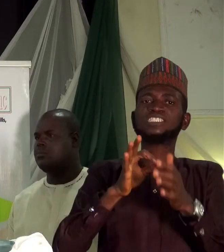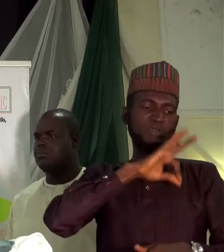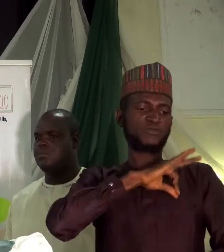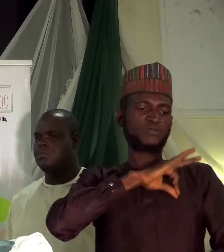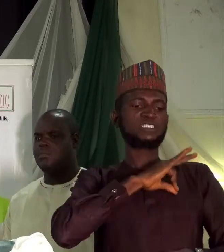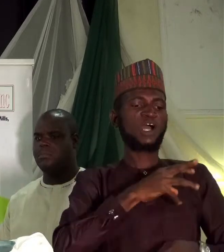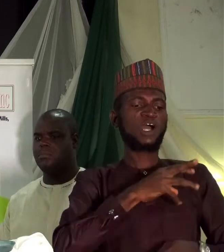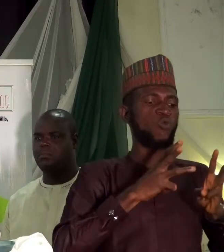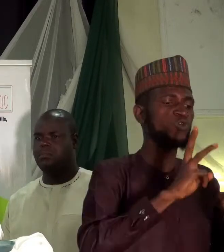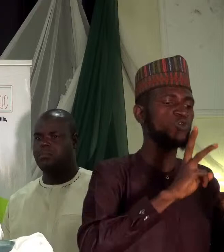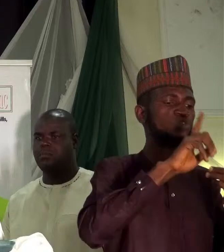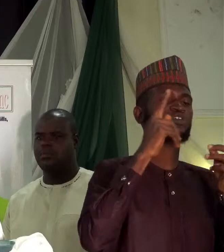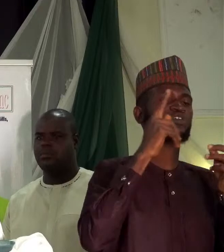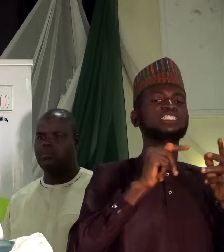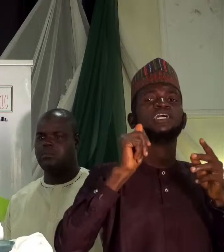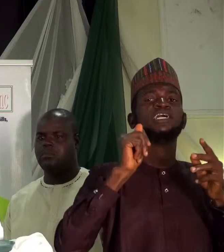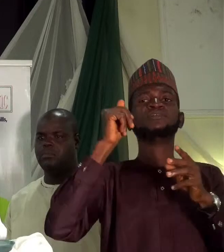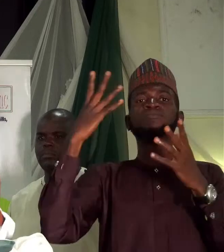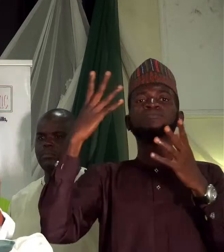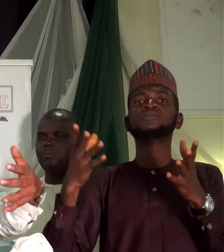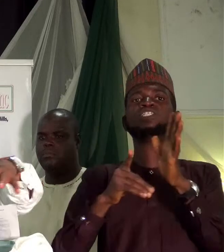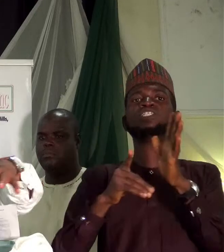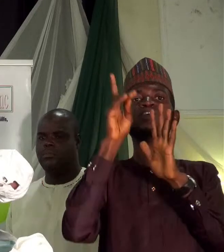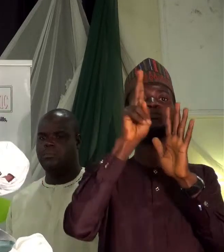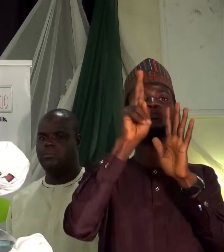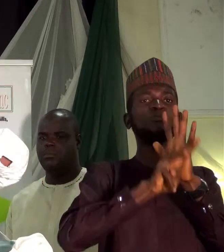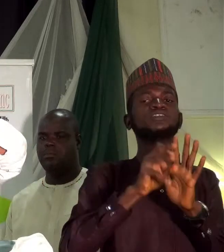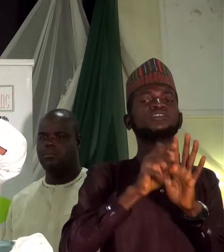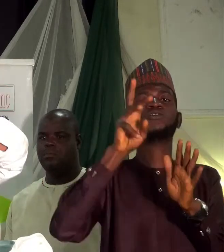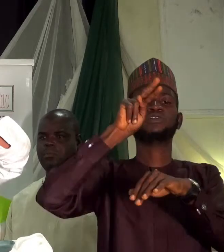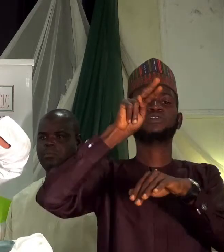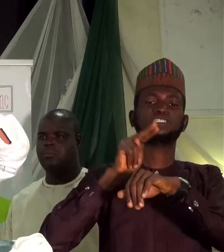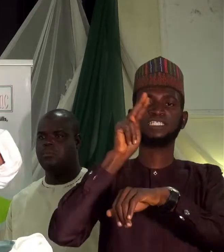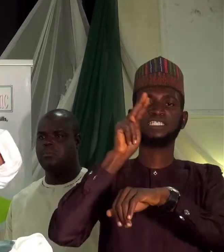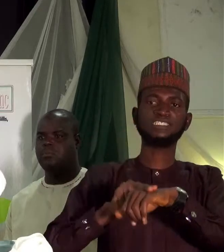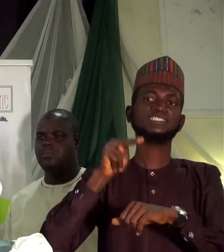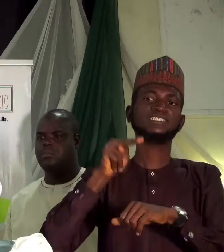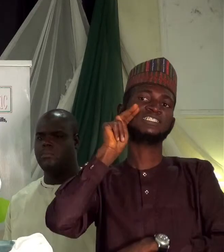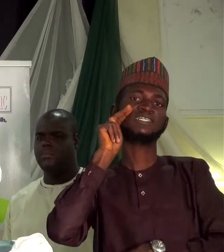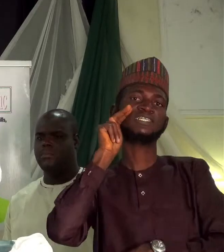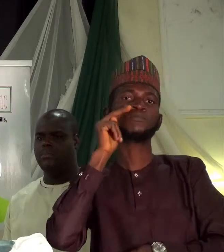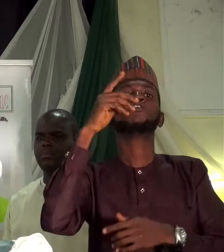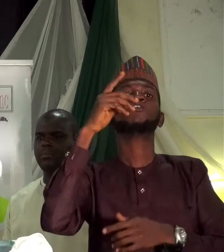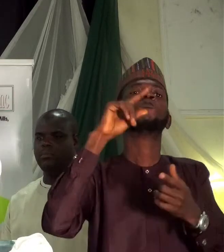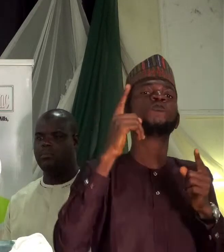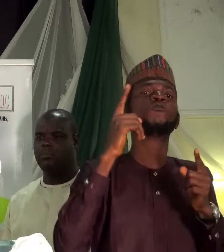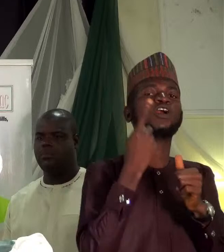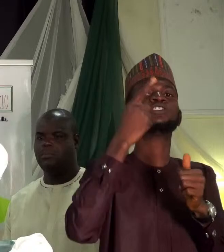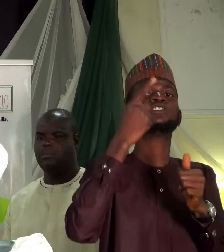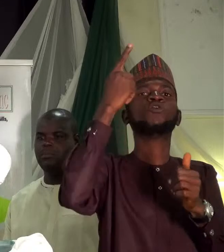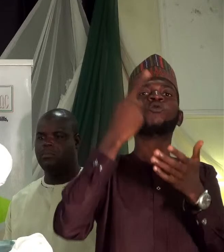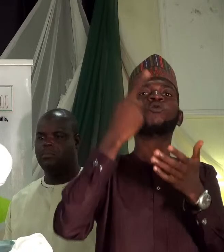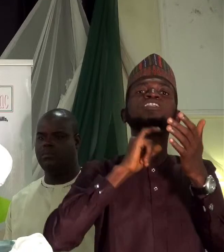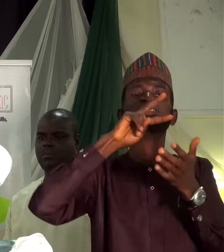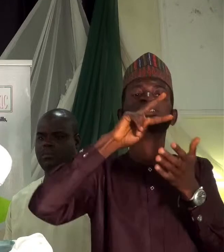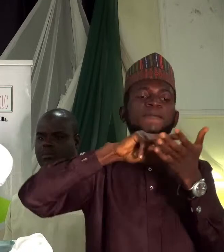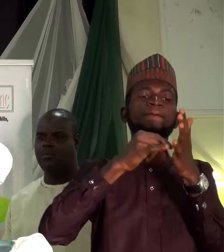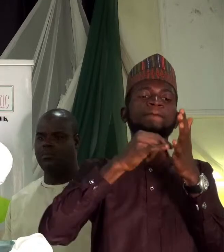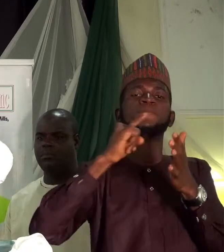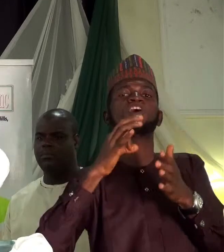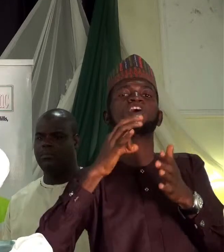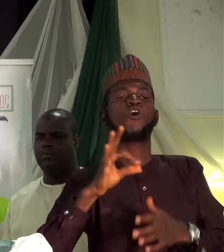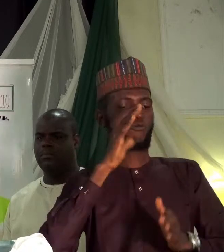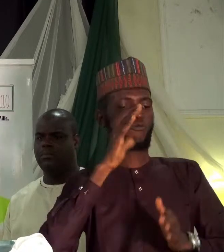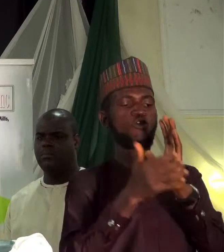forilede wa loni akoko nu oro what is competence. When you say competence and character, what is